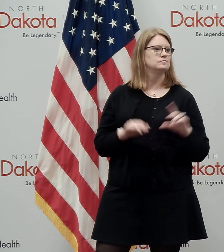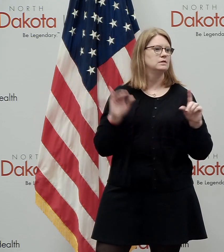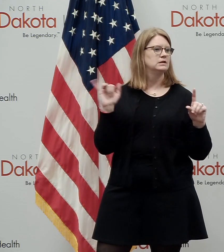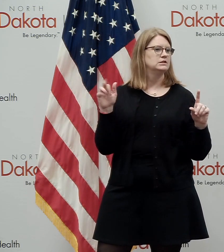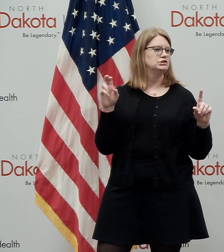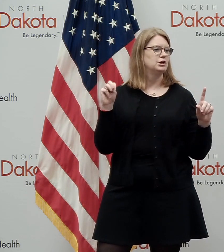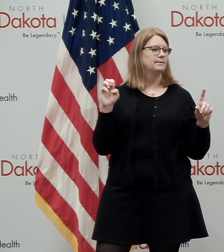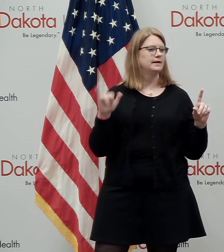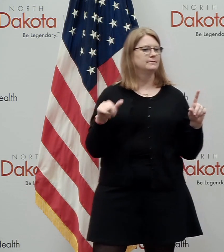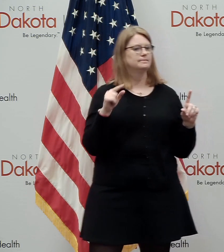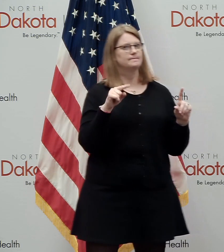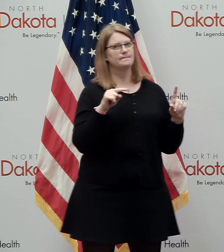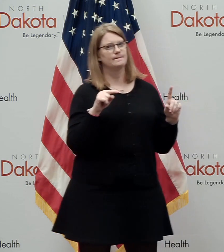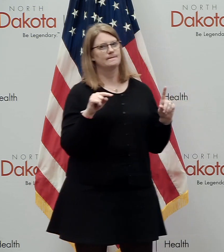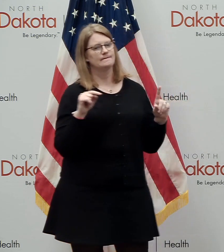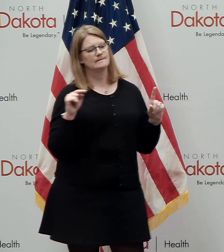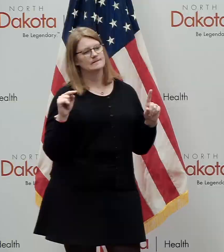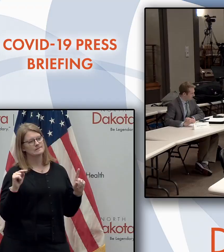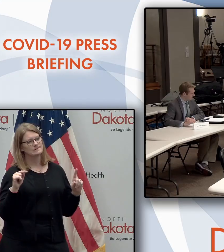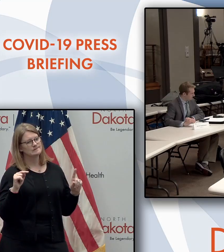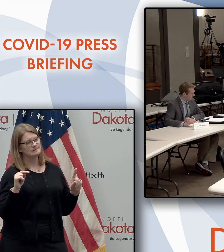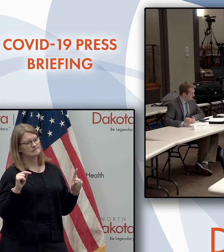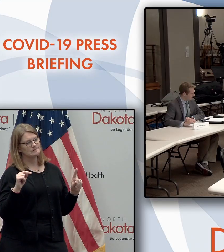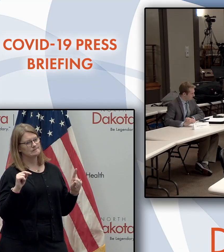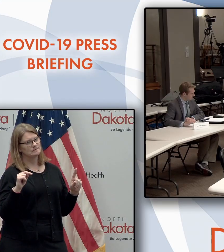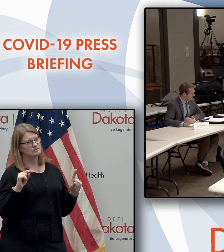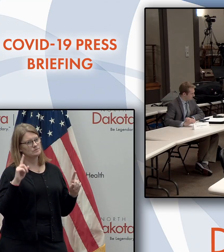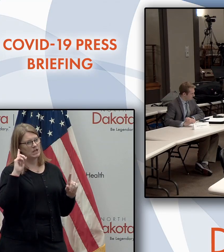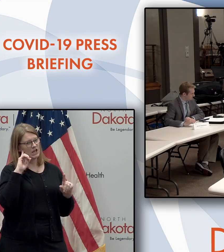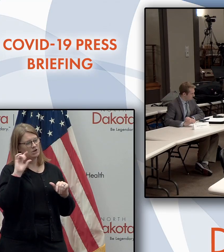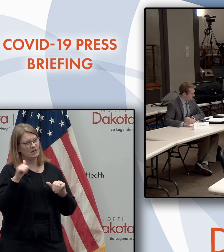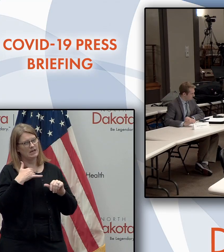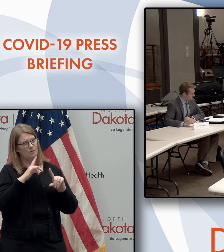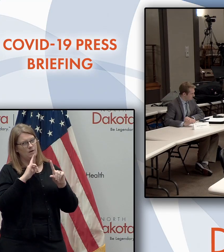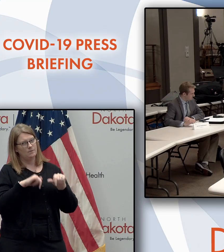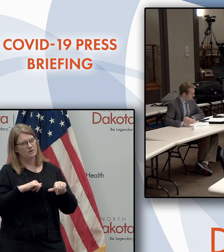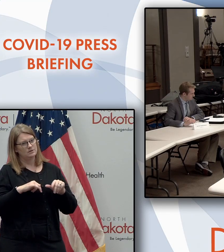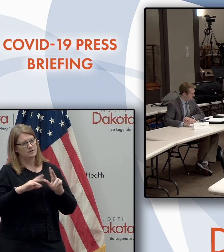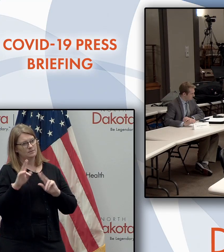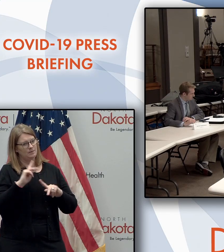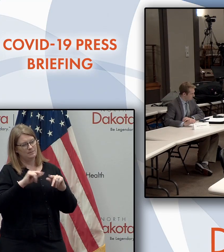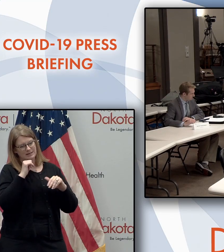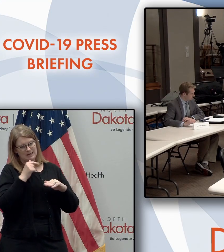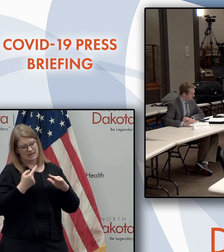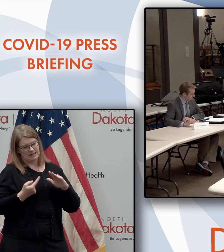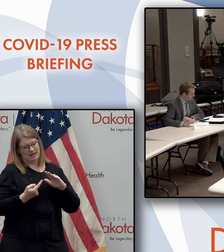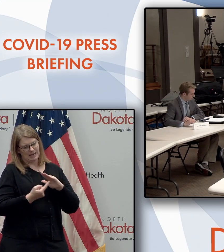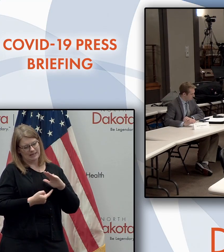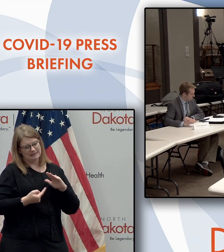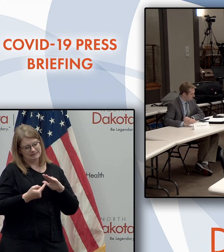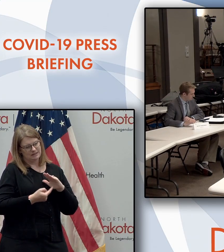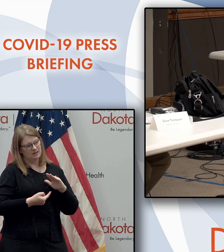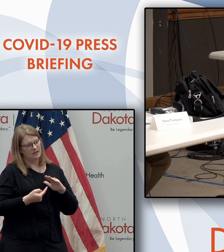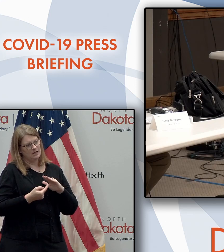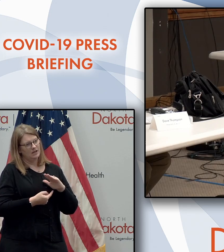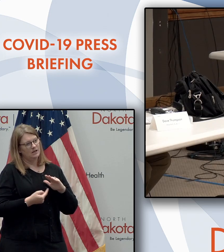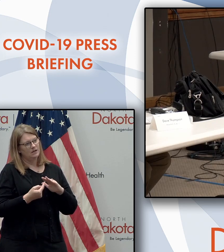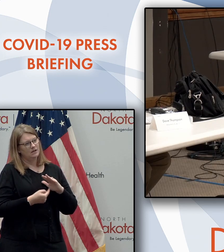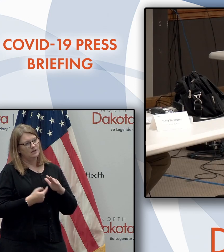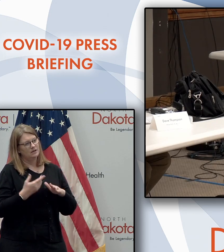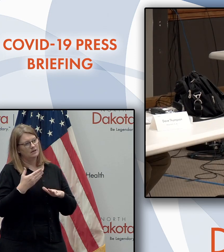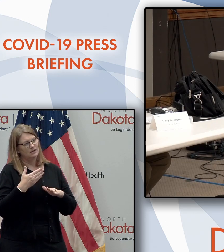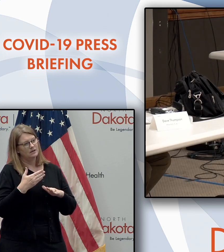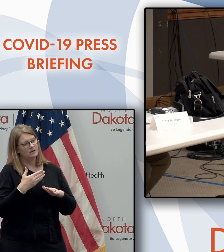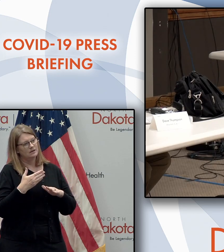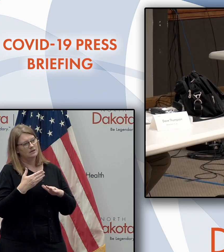Jeremy? Governor, I'm wondering, have you heard any reports of people not isolating after receiving a positive test and being